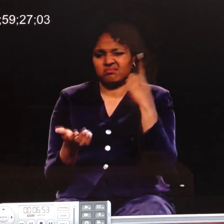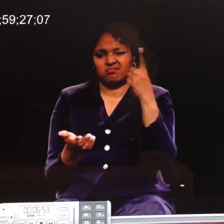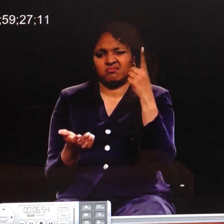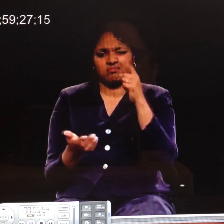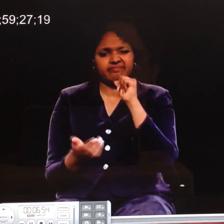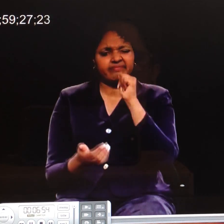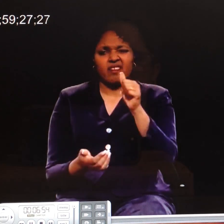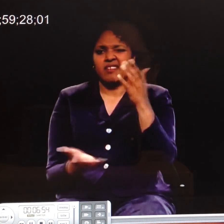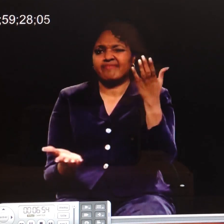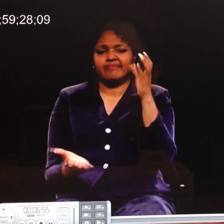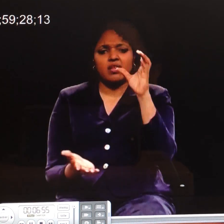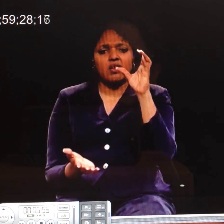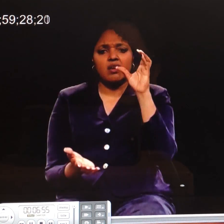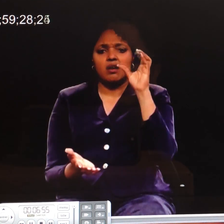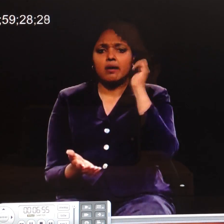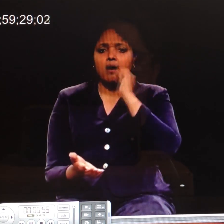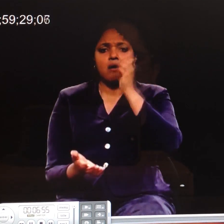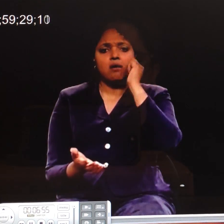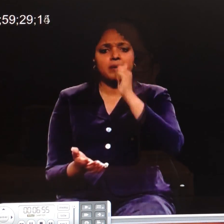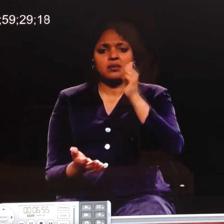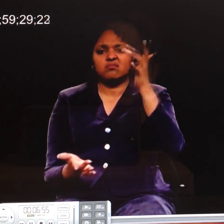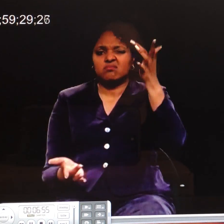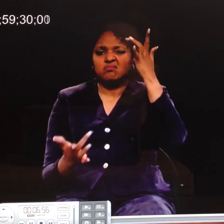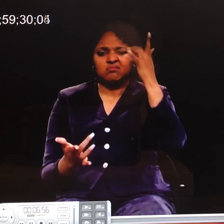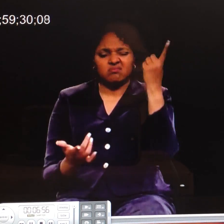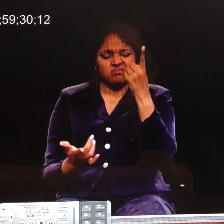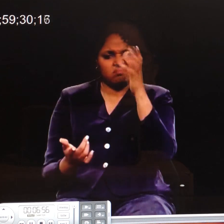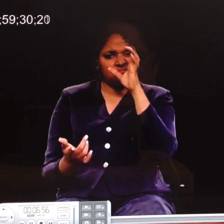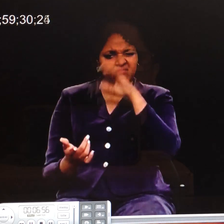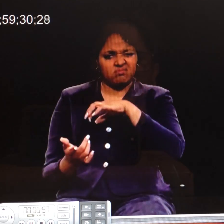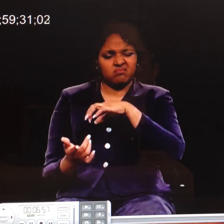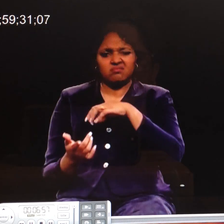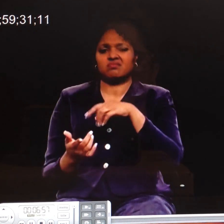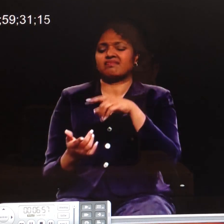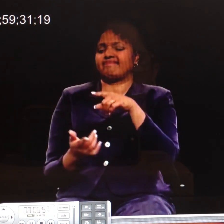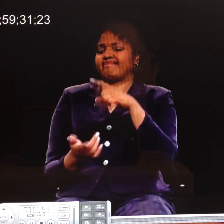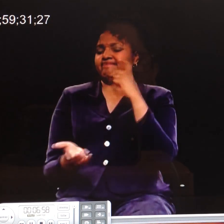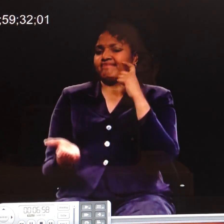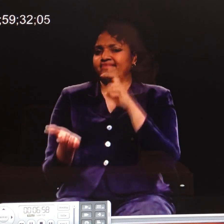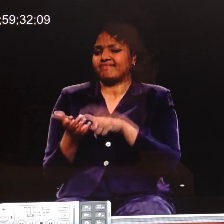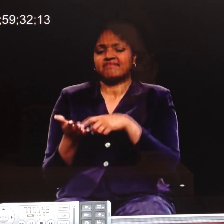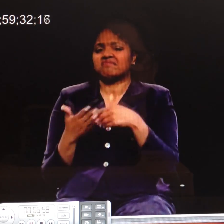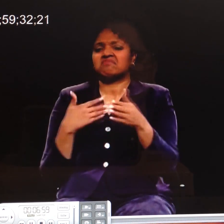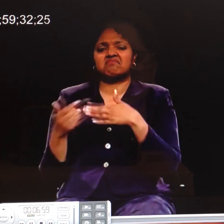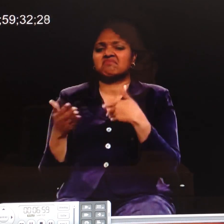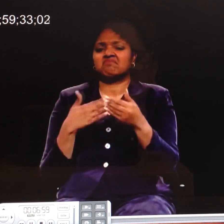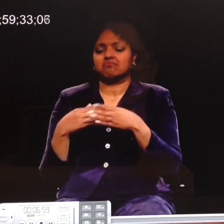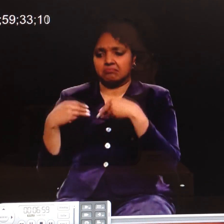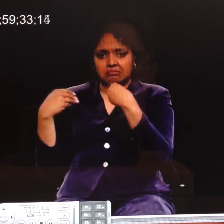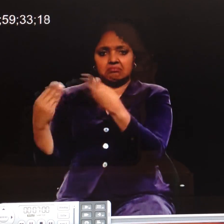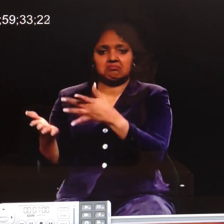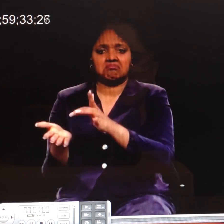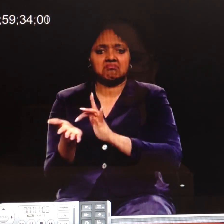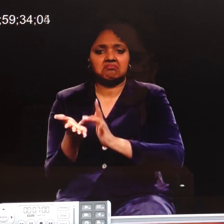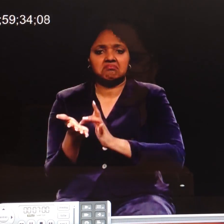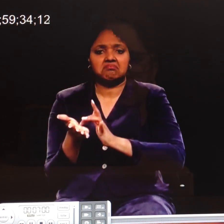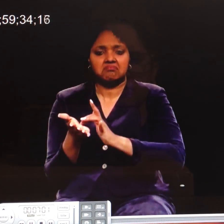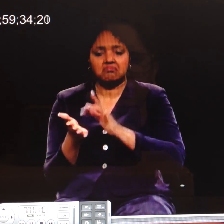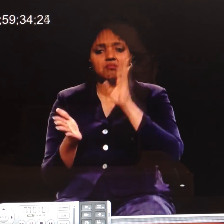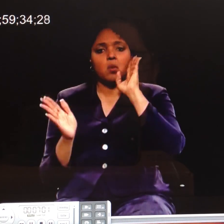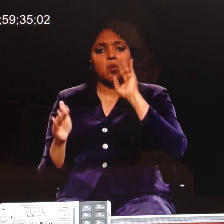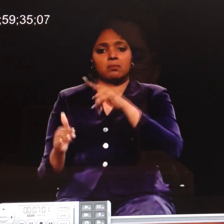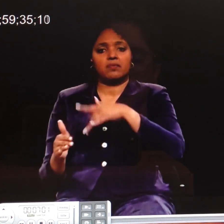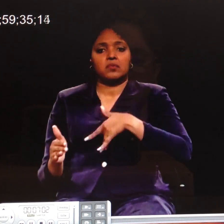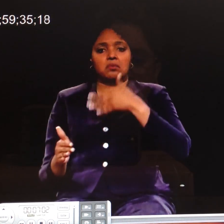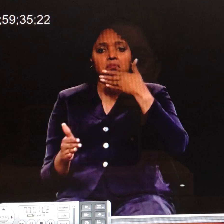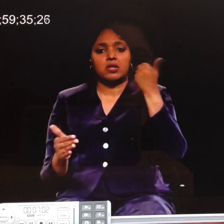The doctor researched and saw that it wasn't something that he saw daily. It was kind of